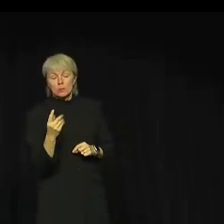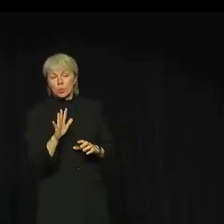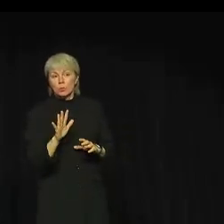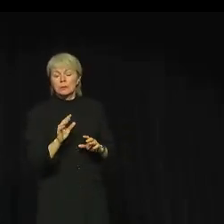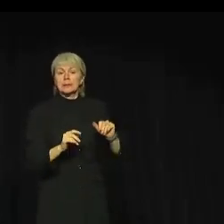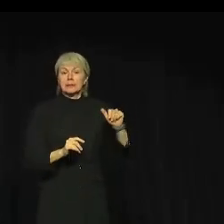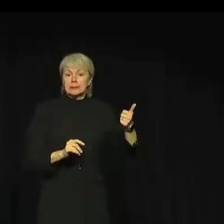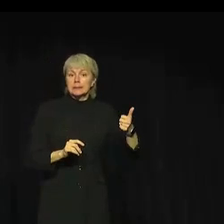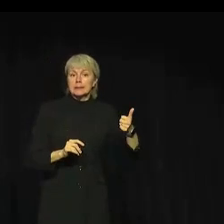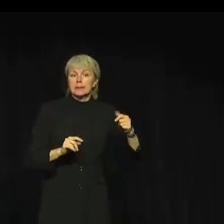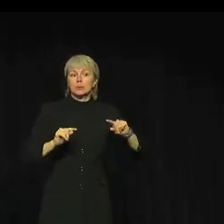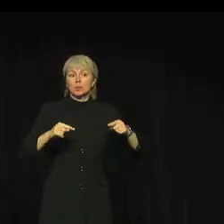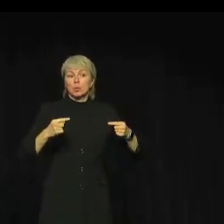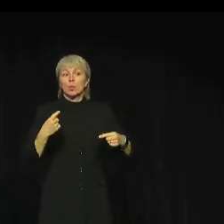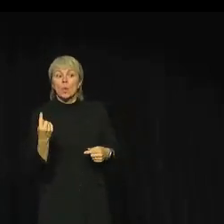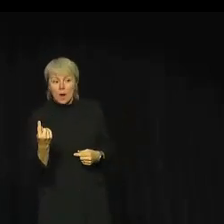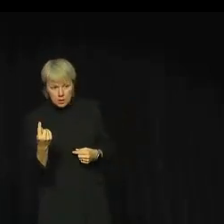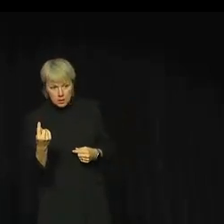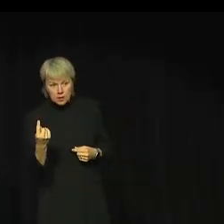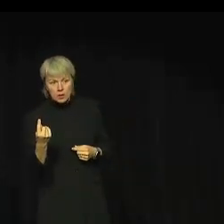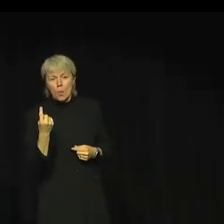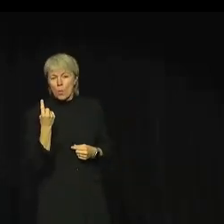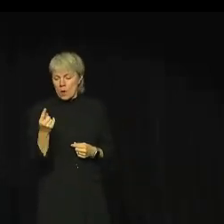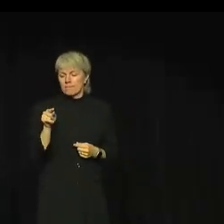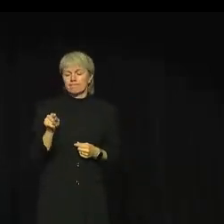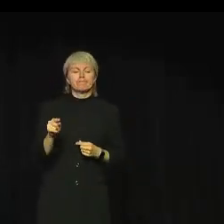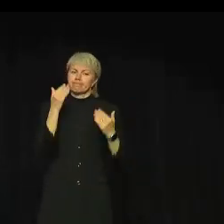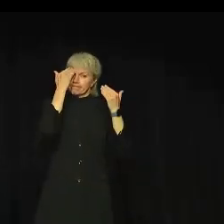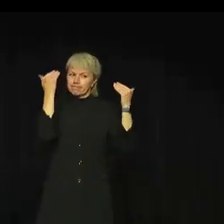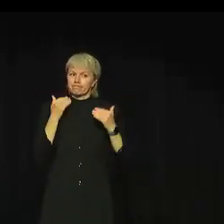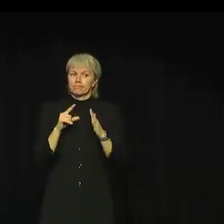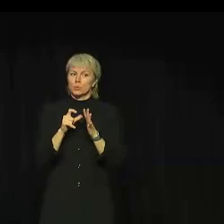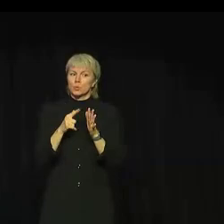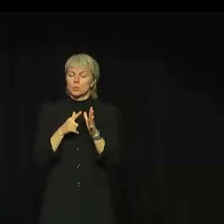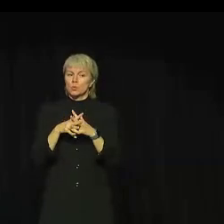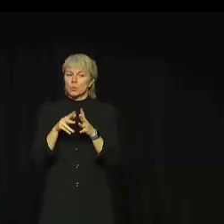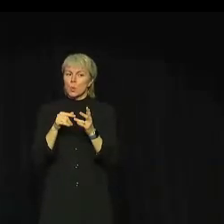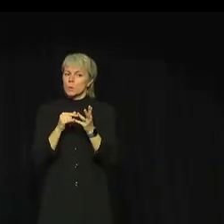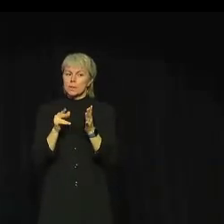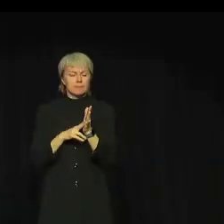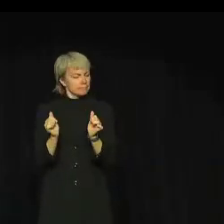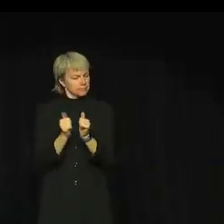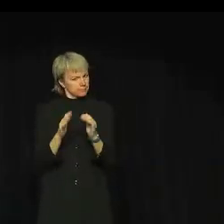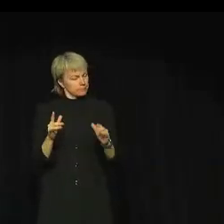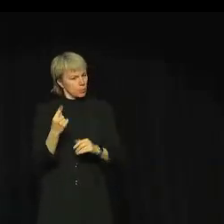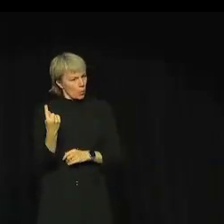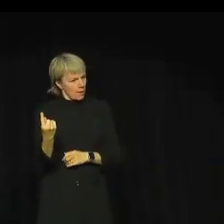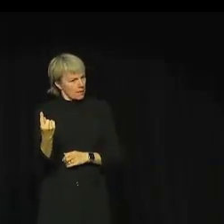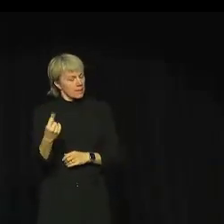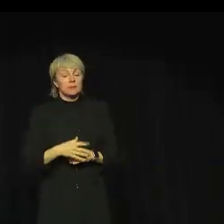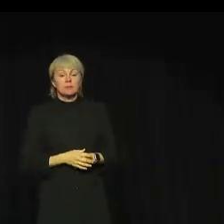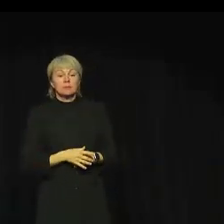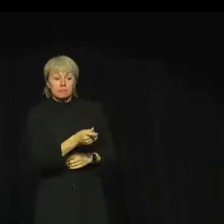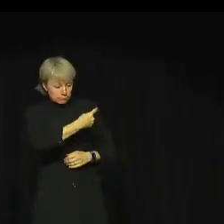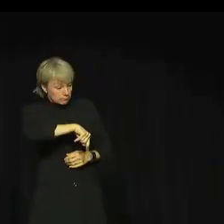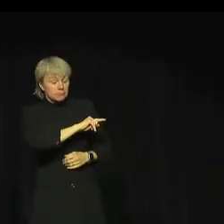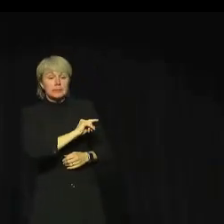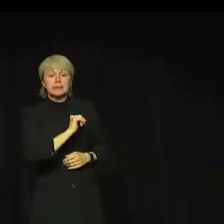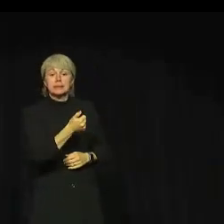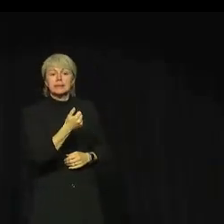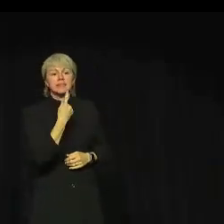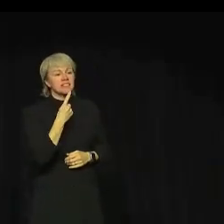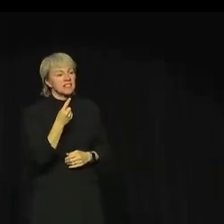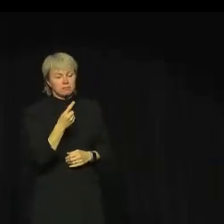6 to 1, Justice Dawson alone dissenting, held that it was unacceptable